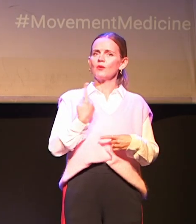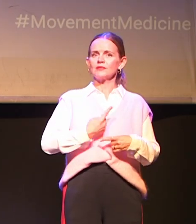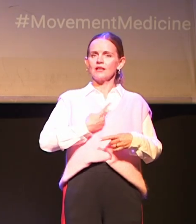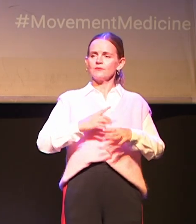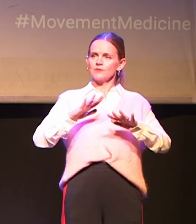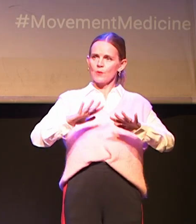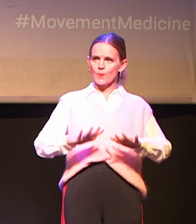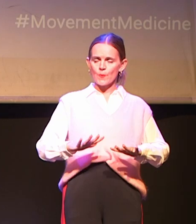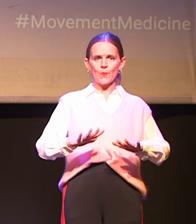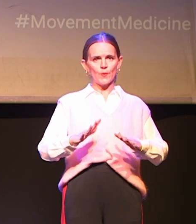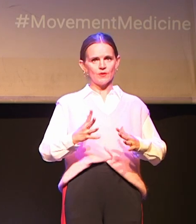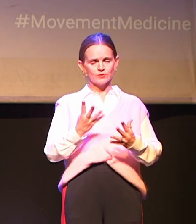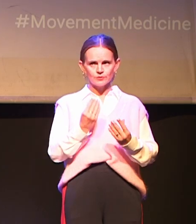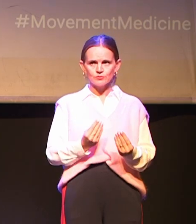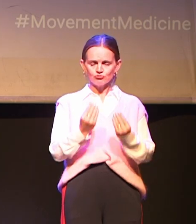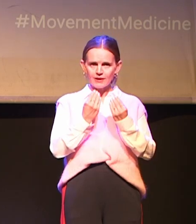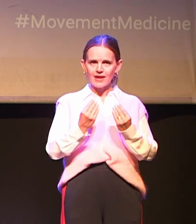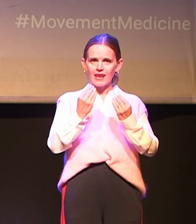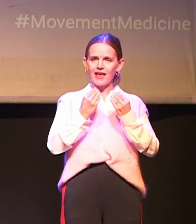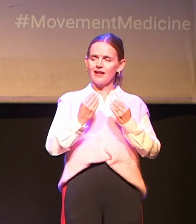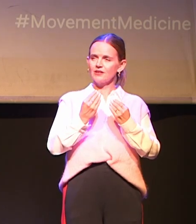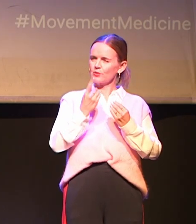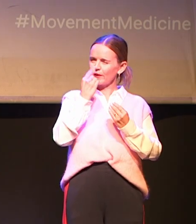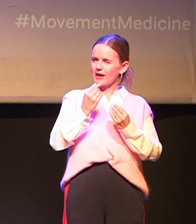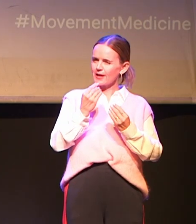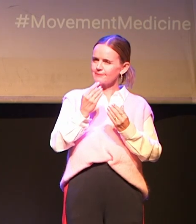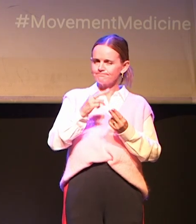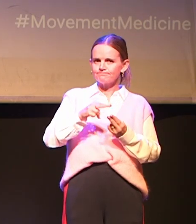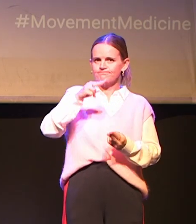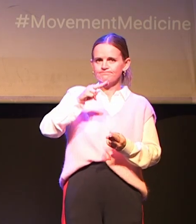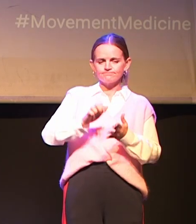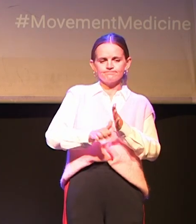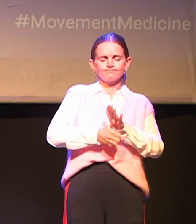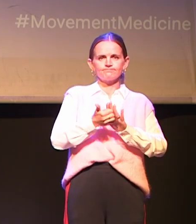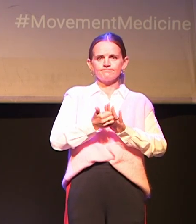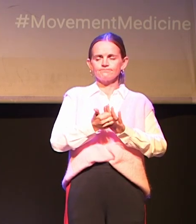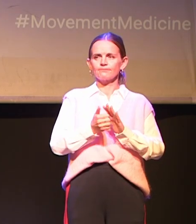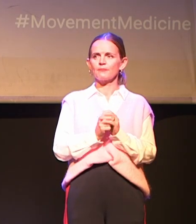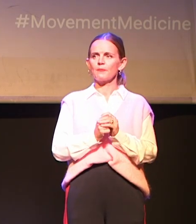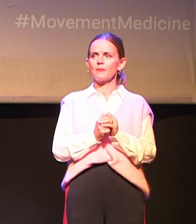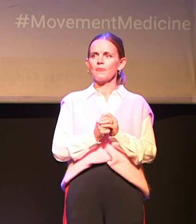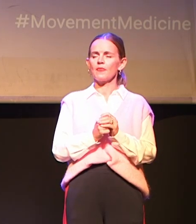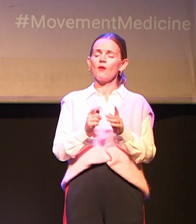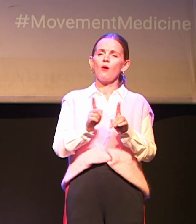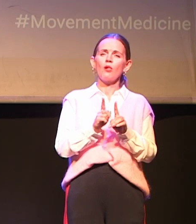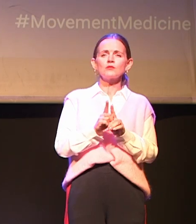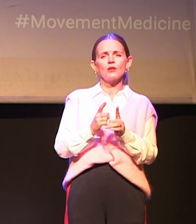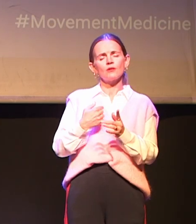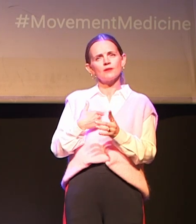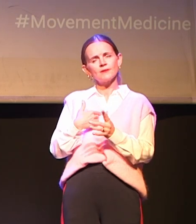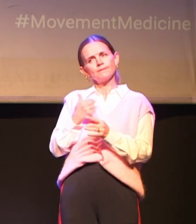that and grow capacity around it. And then I'm also holding this piece around spirit and the